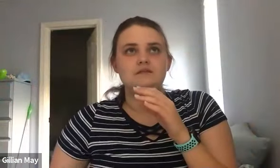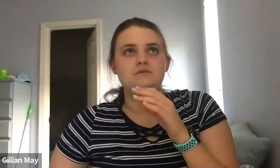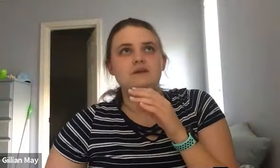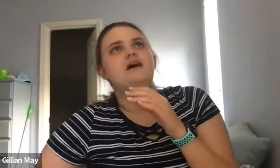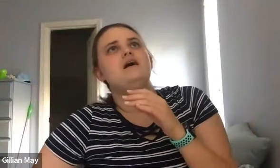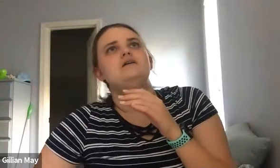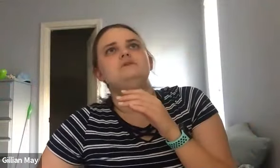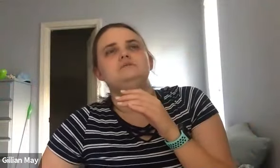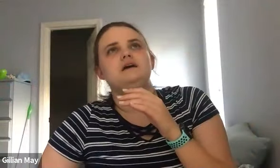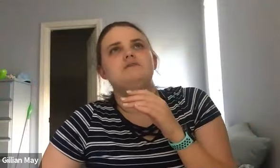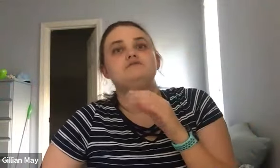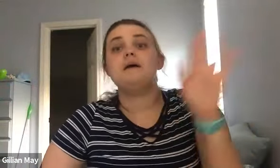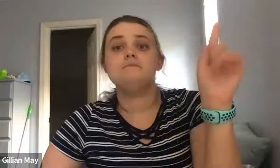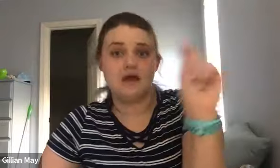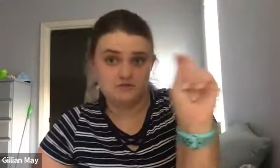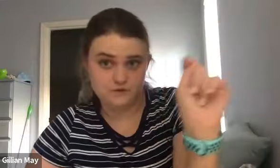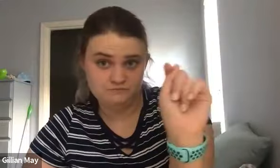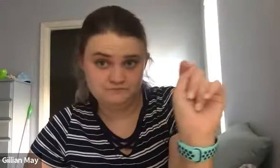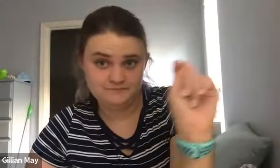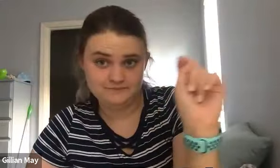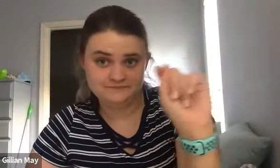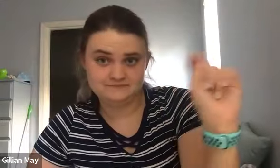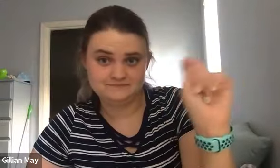Then we had, what did we have after that? Bathroom.